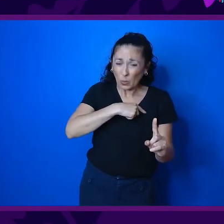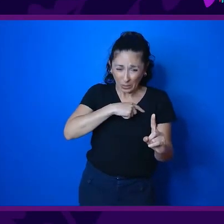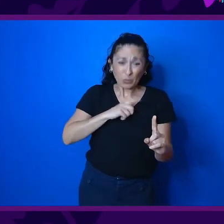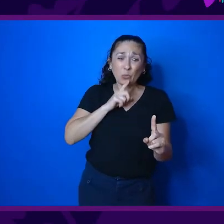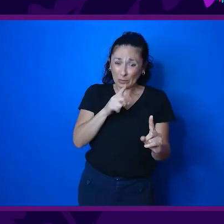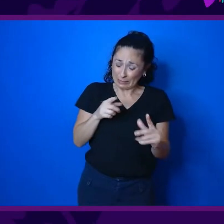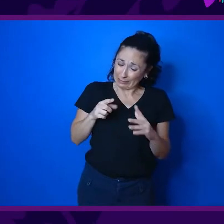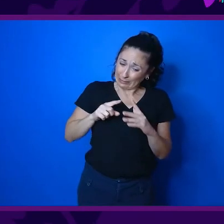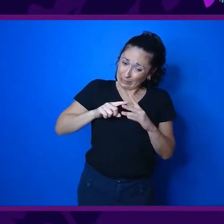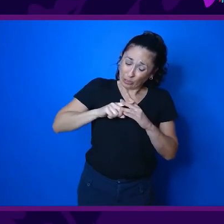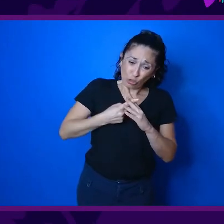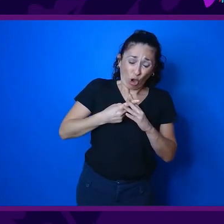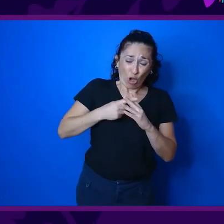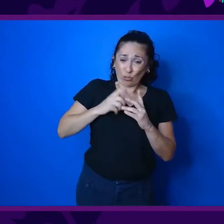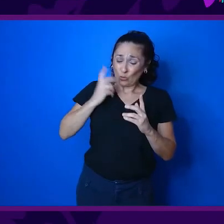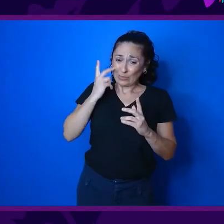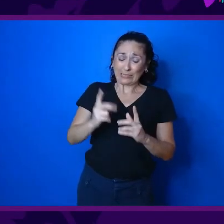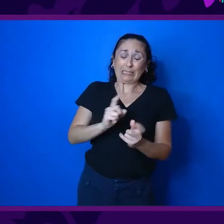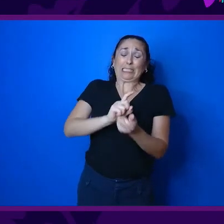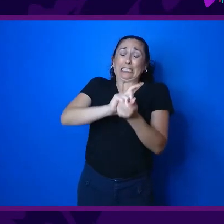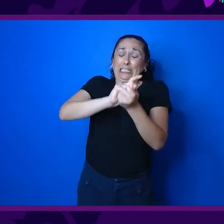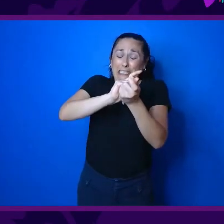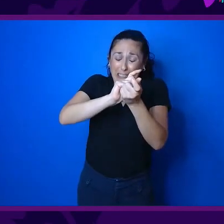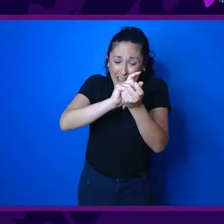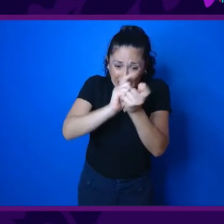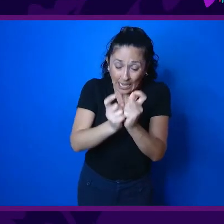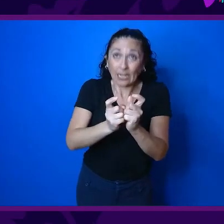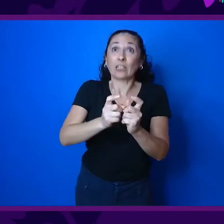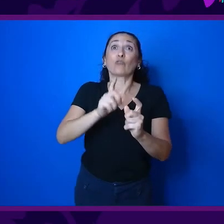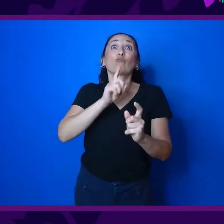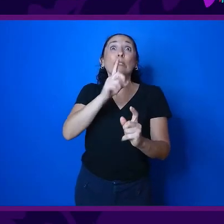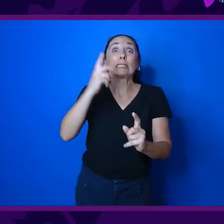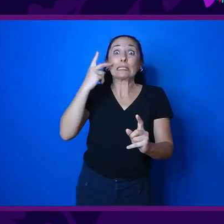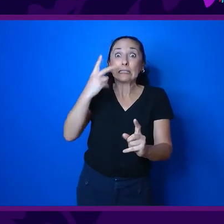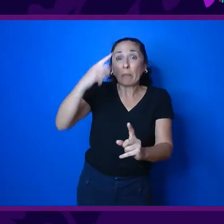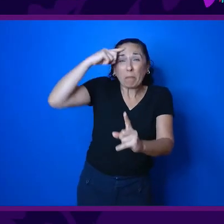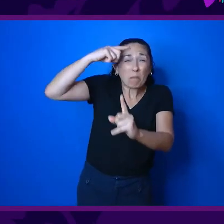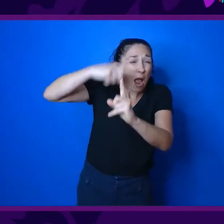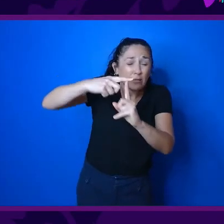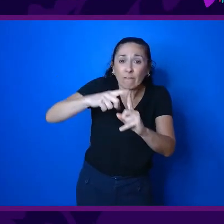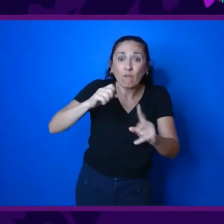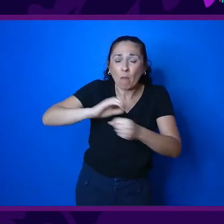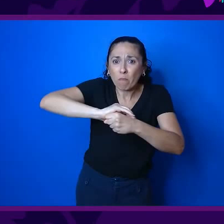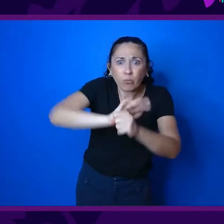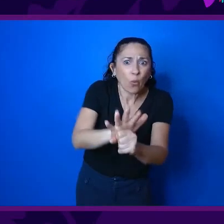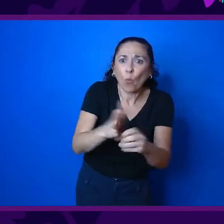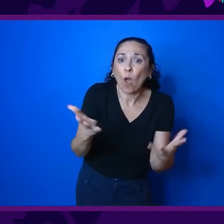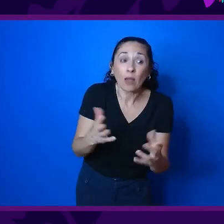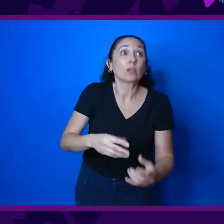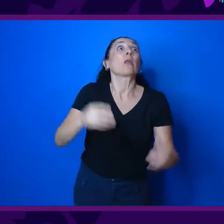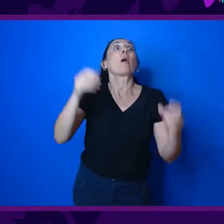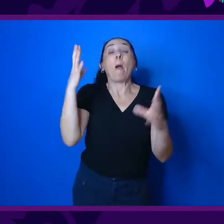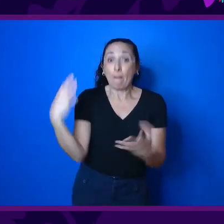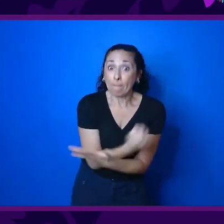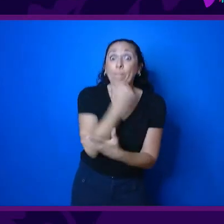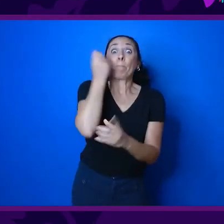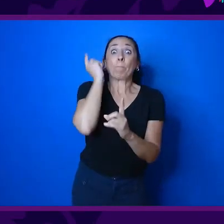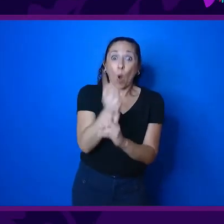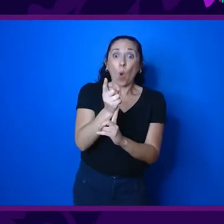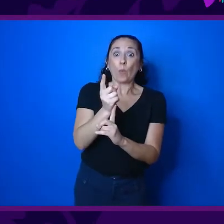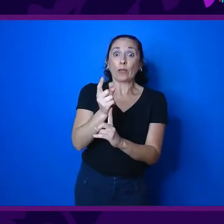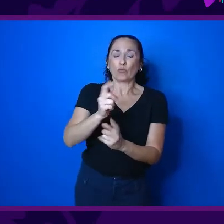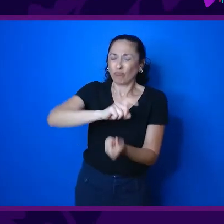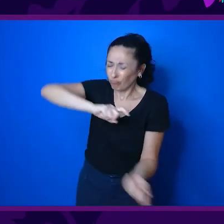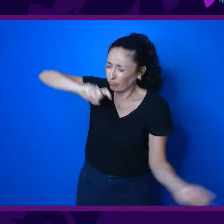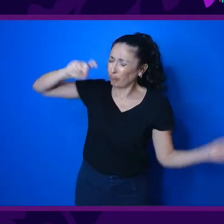structural change. And if there can be any silver lining from COVID-19, is that this is the moment to seize a real transformation. And